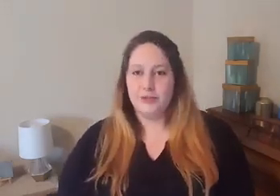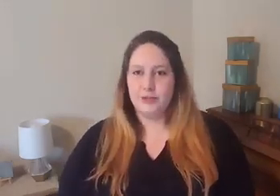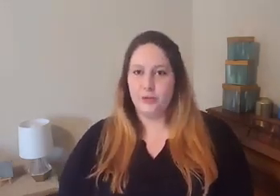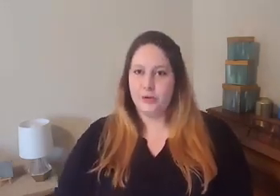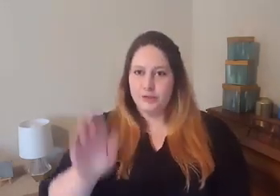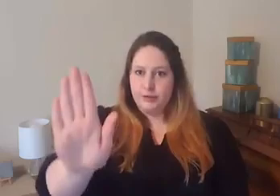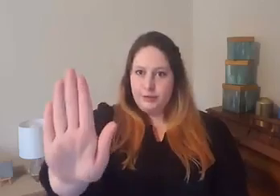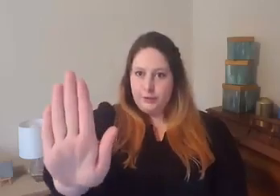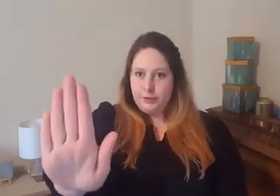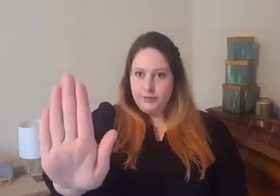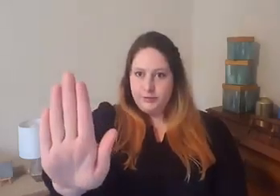means your. So your